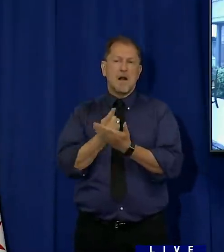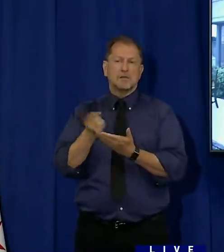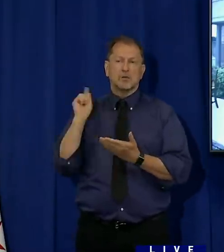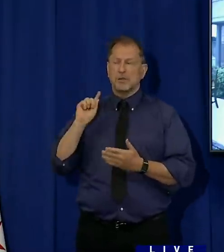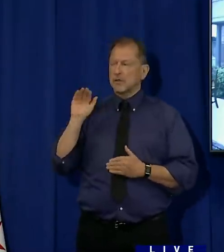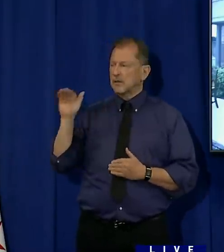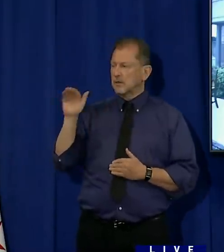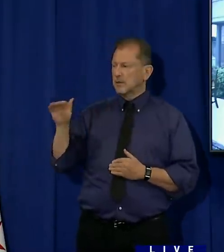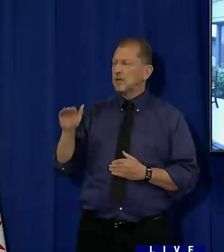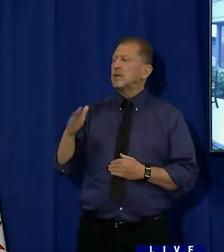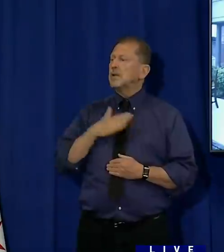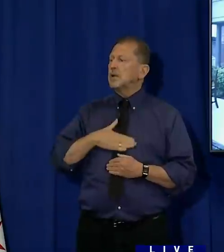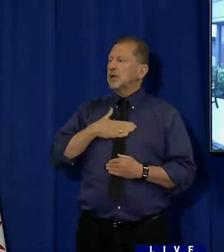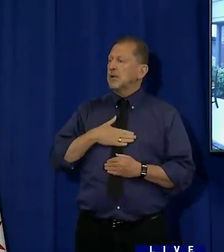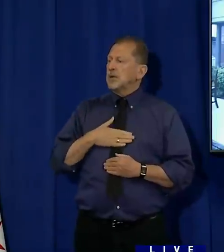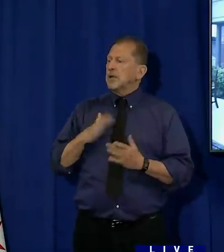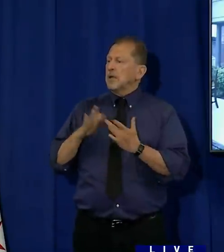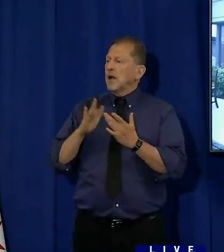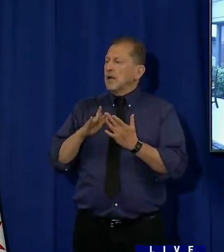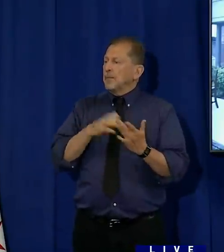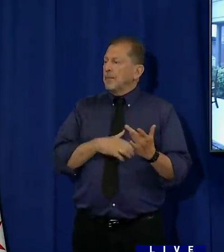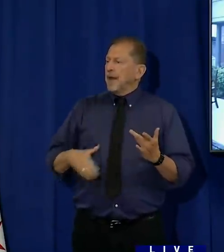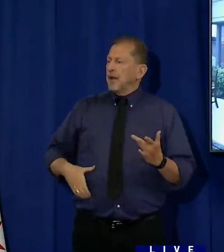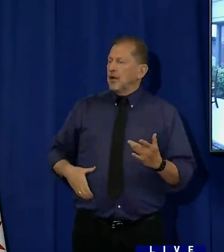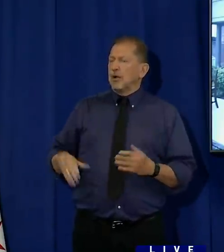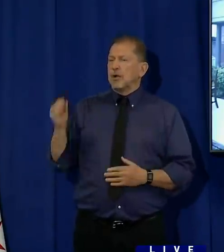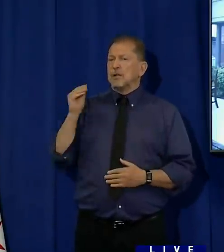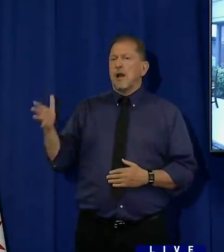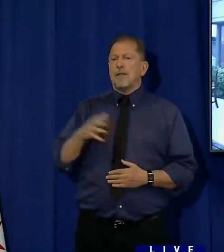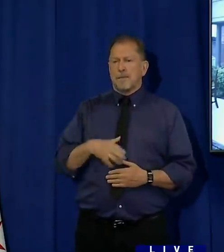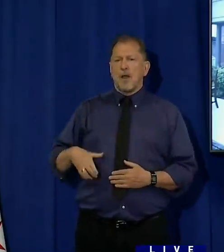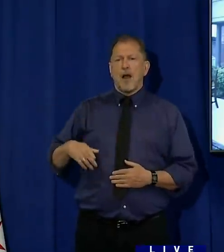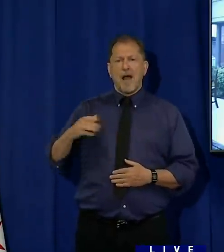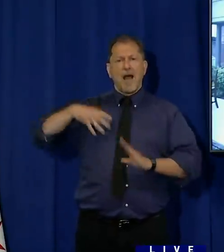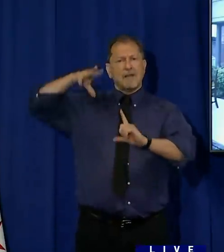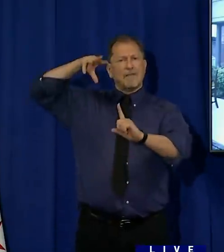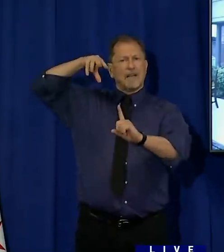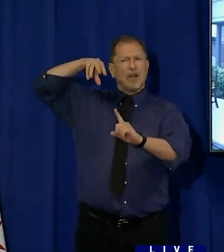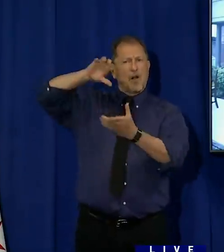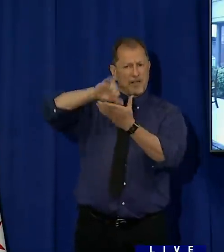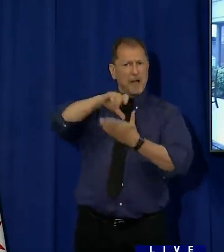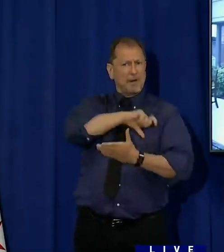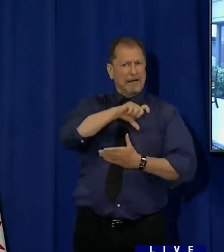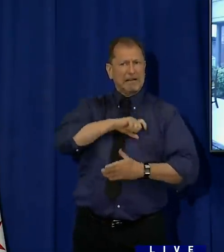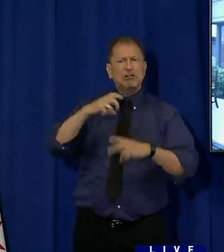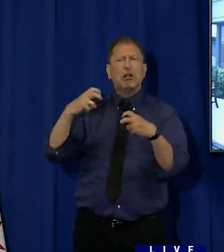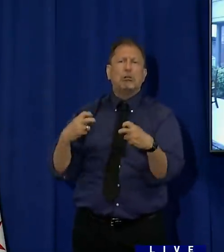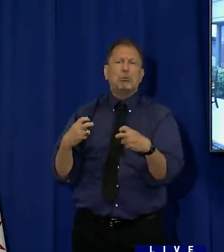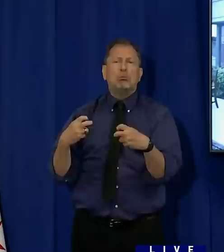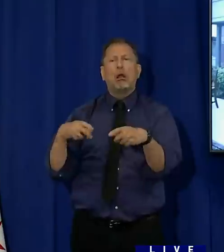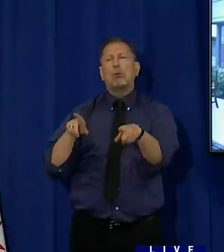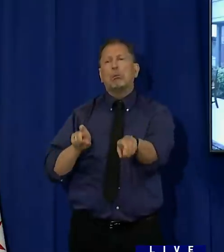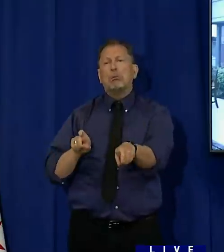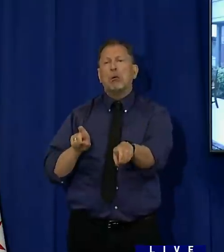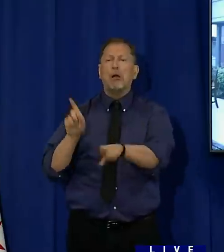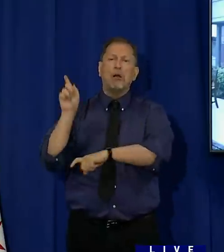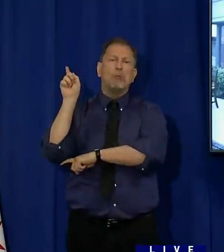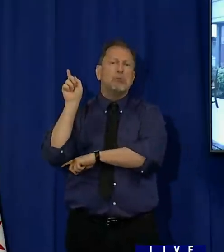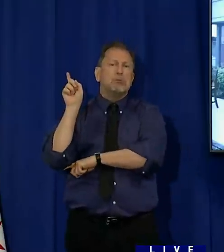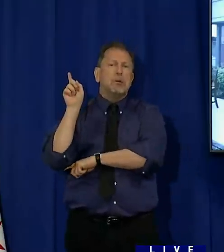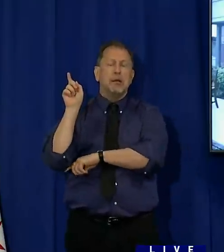contact the mayor, tell the mayor that I have a video of these police officers in